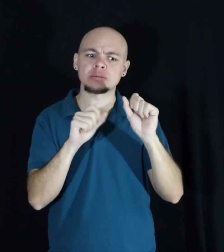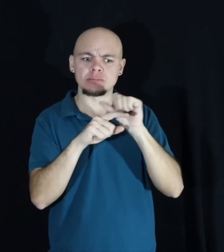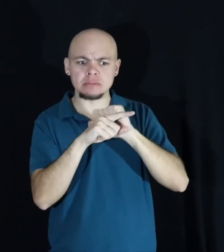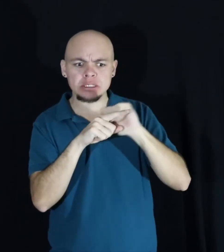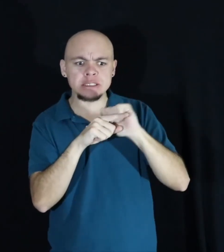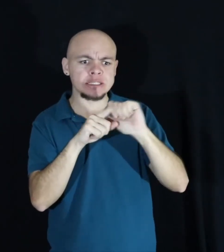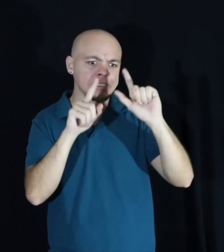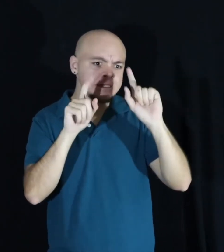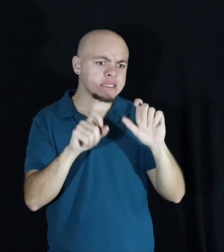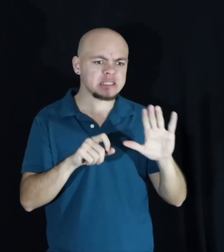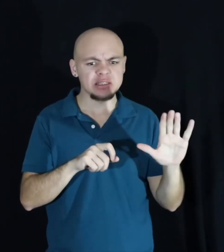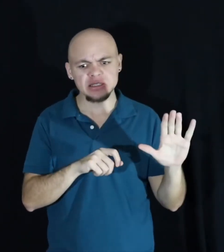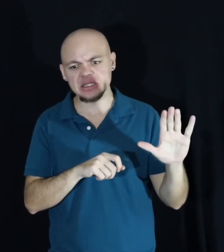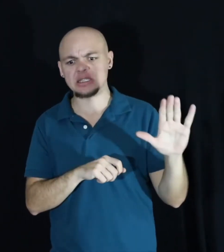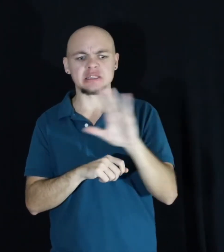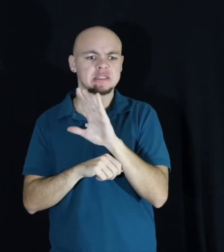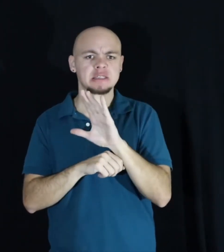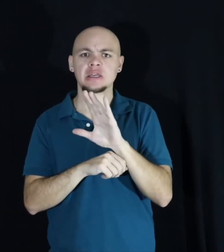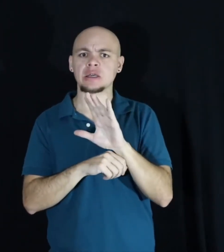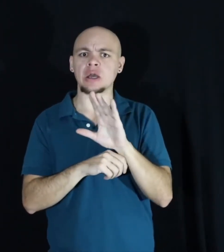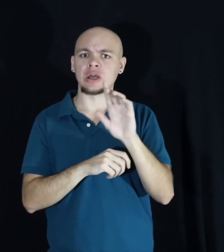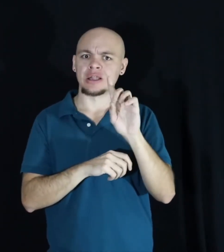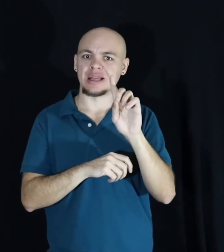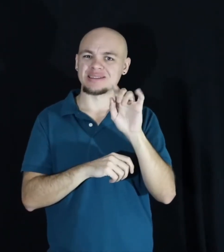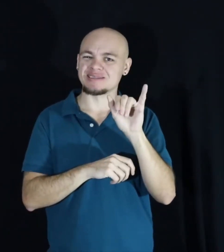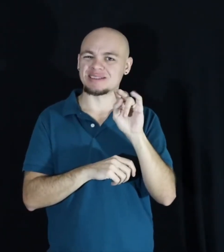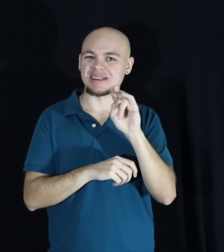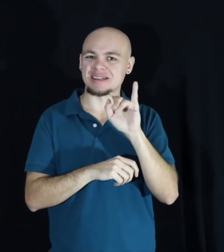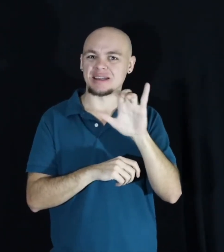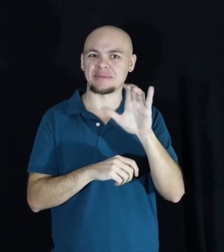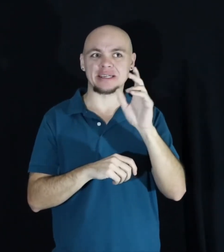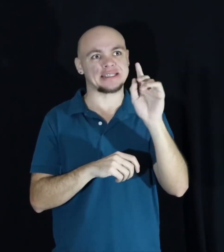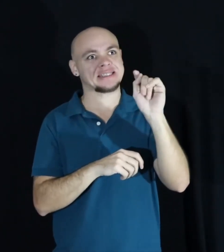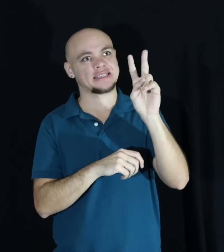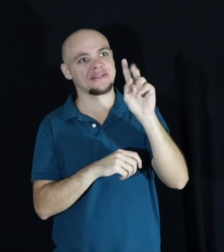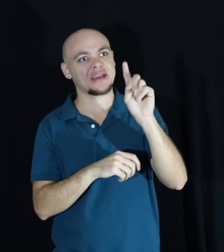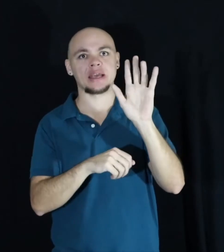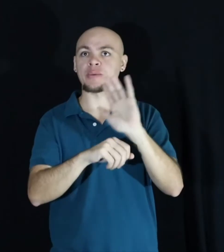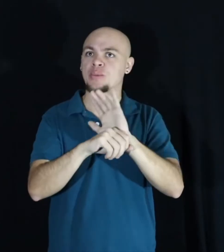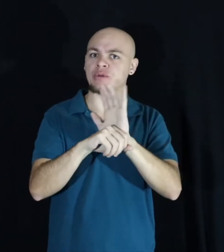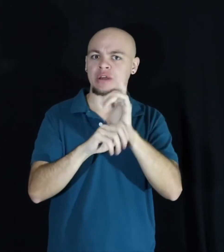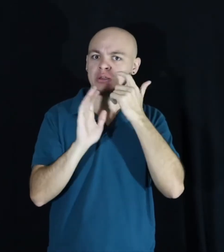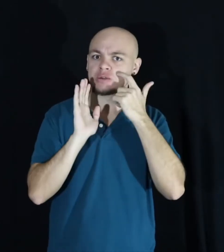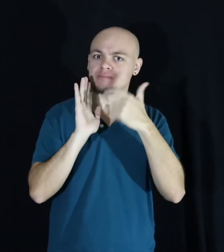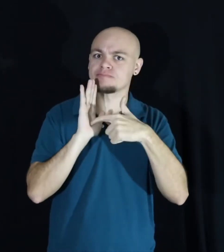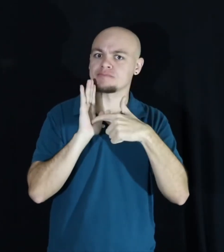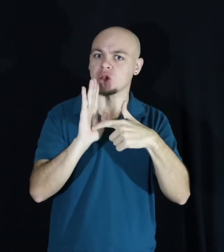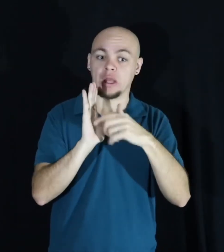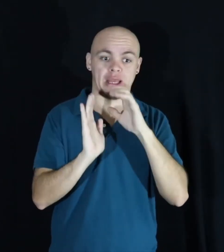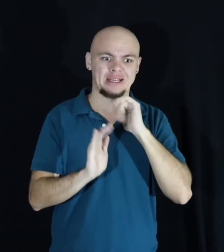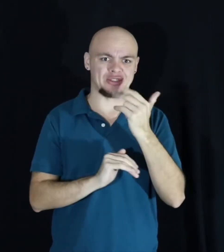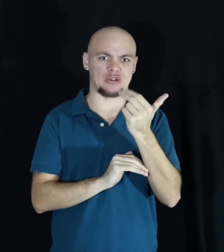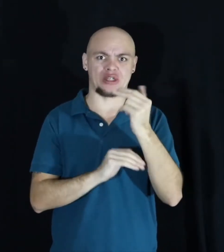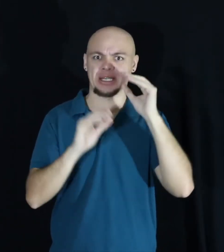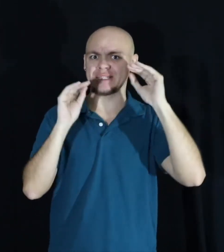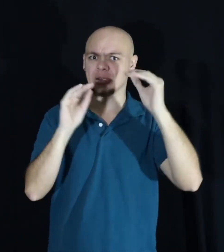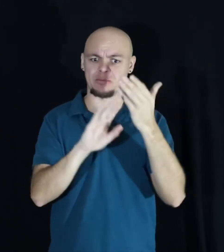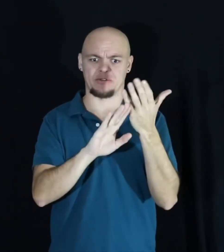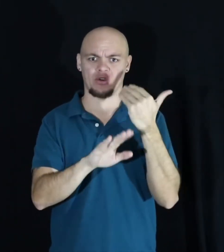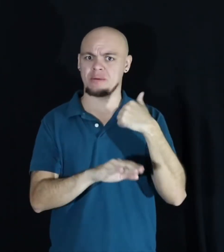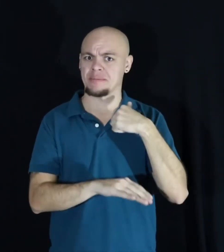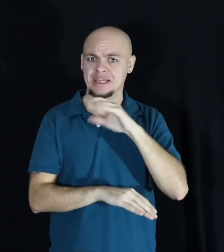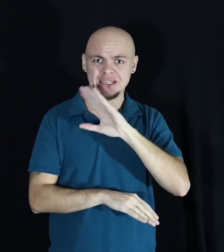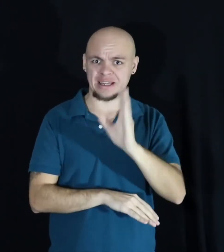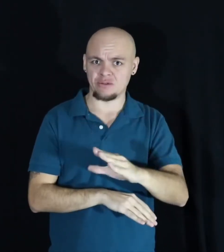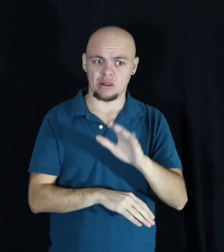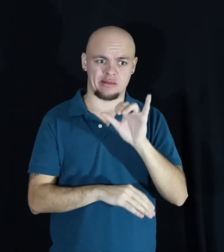sort of dynamic you see in movies and TV shows. And as a 13-year-old who had never taught before, I never thought I could fit